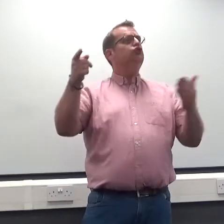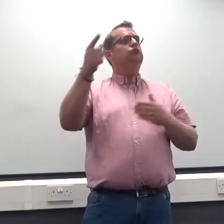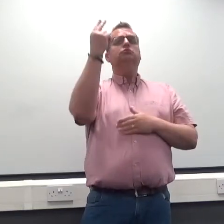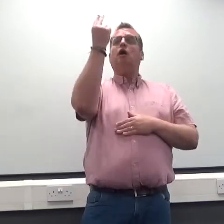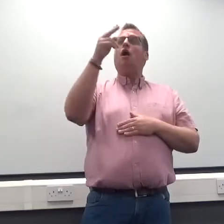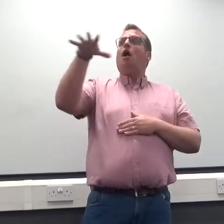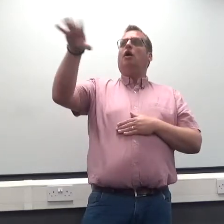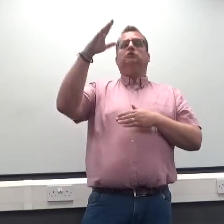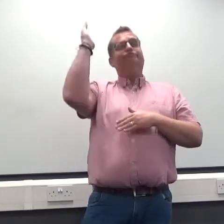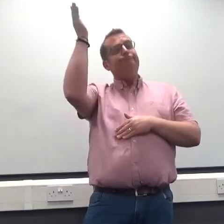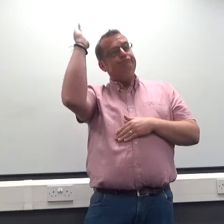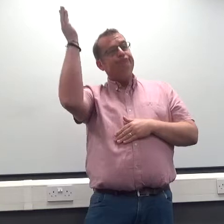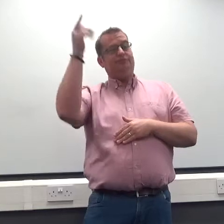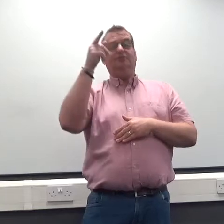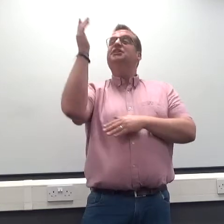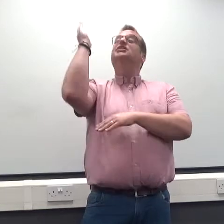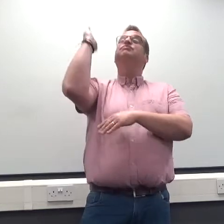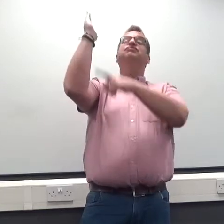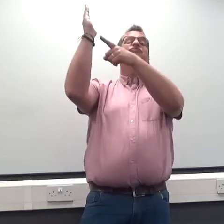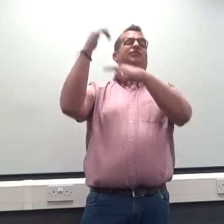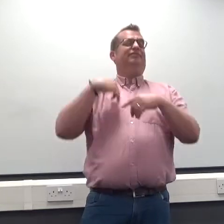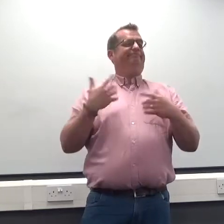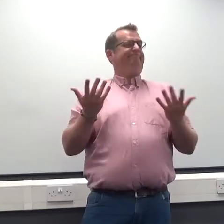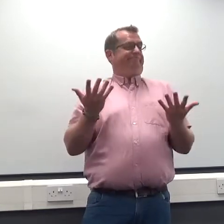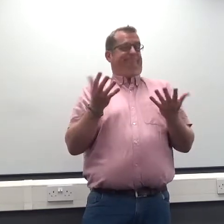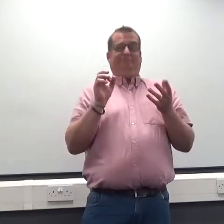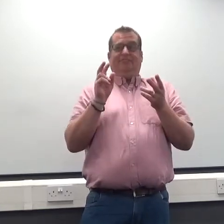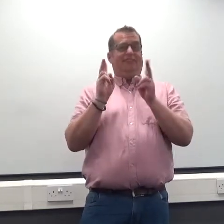So the university also planned an art exhibition in London,